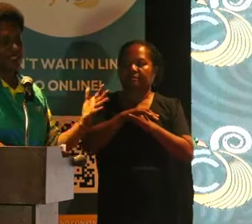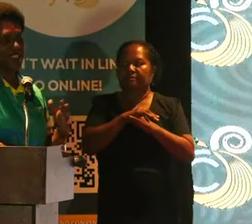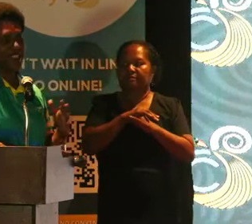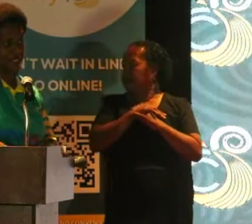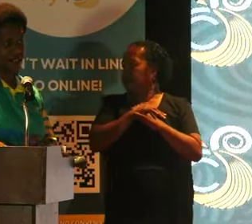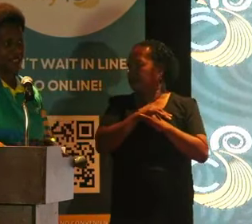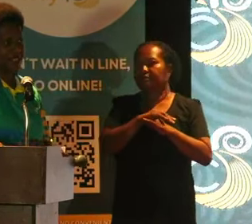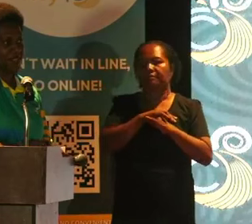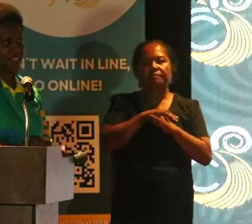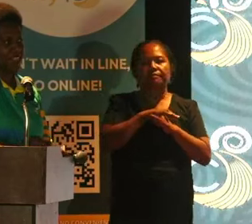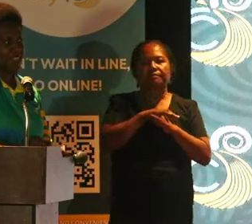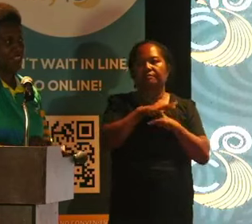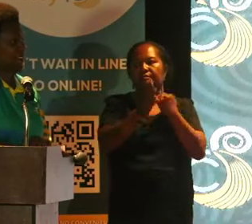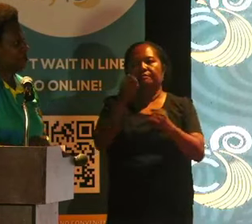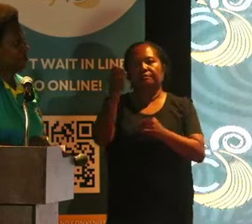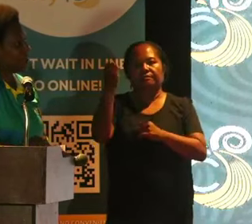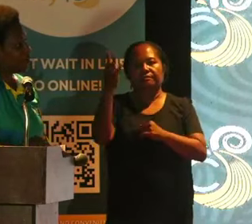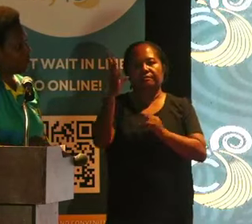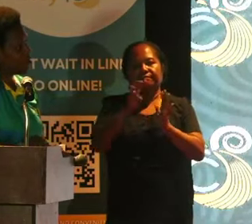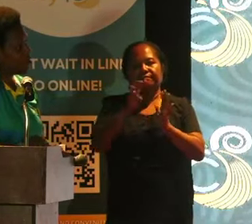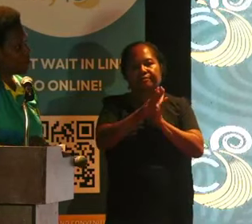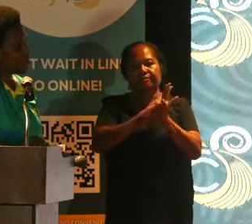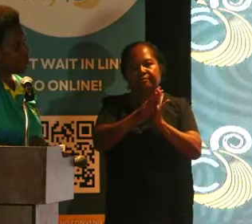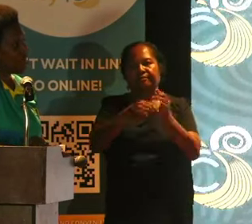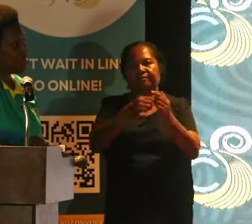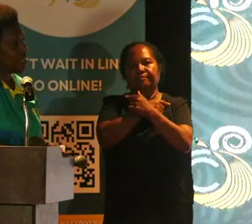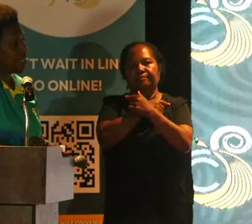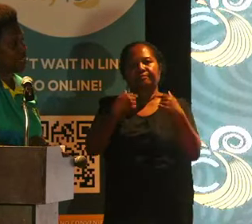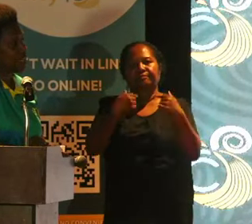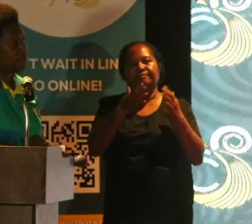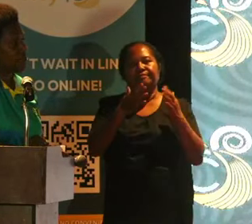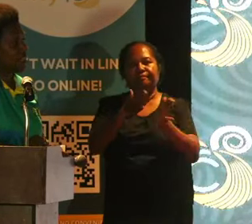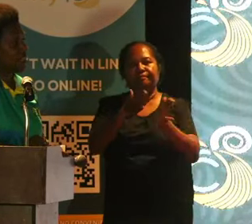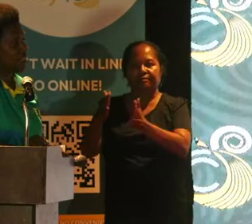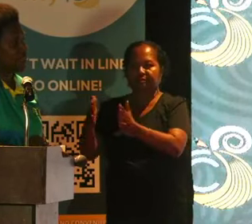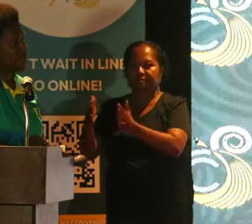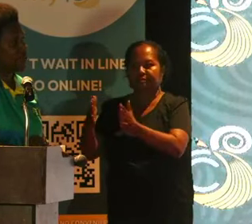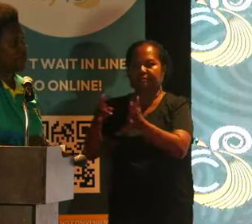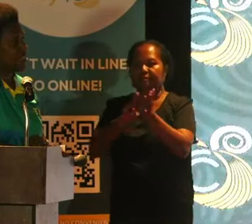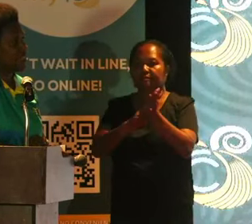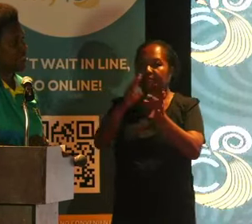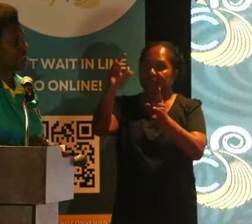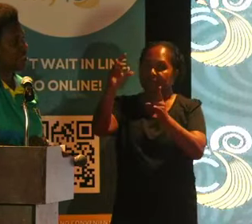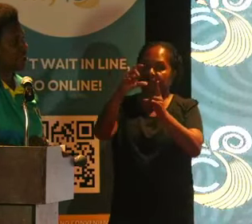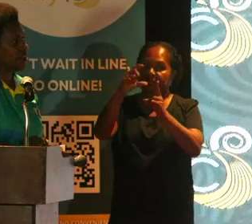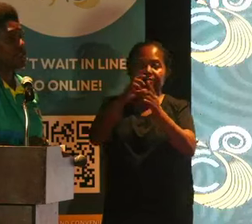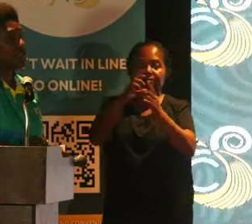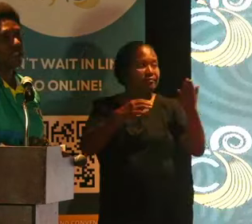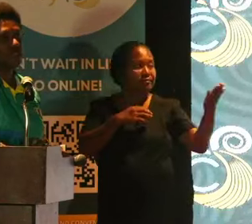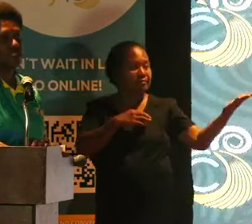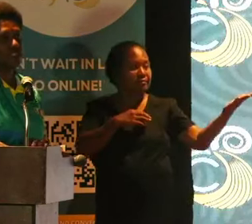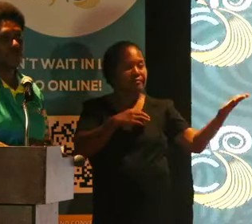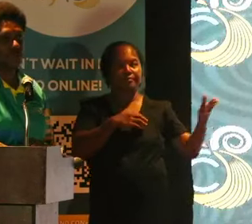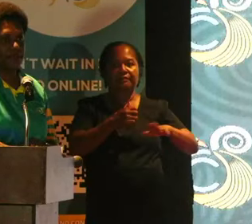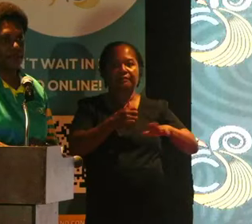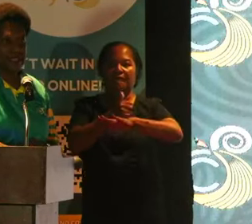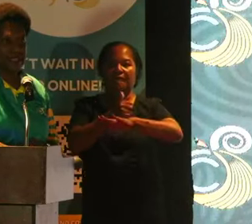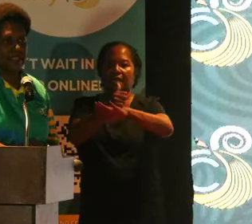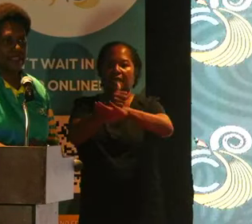tea, we'll all take afternoon tea. We'll move on to our NCD rep from NCD, acting director